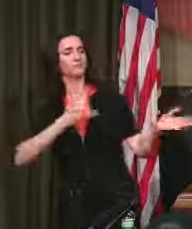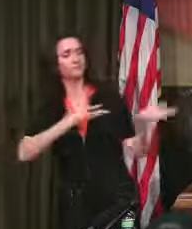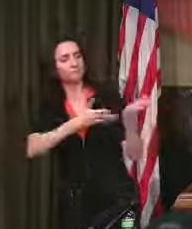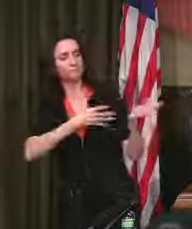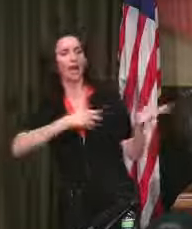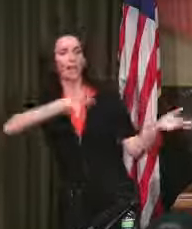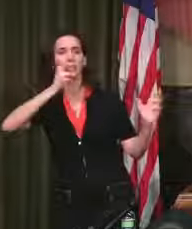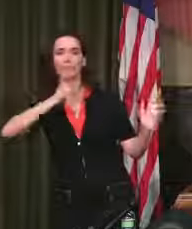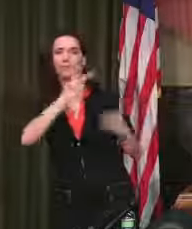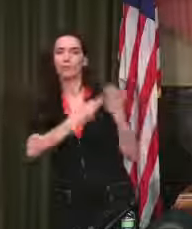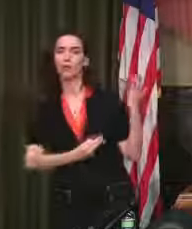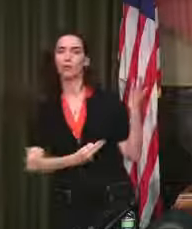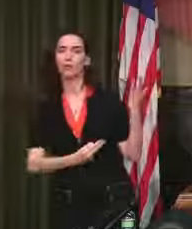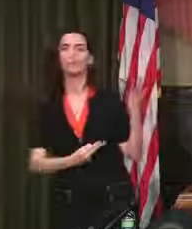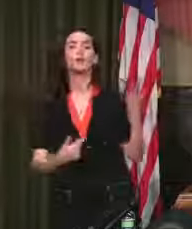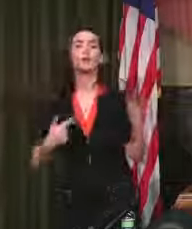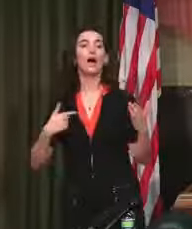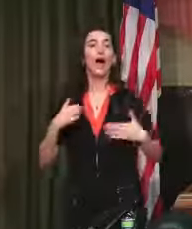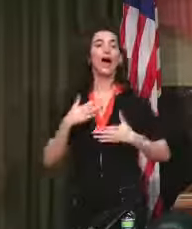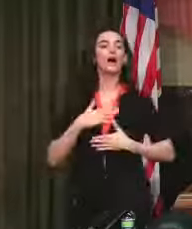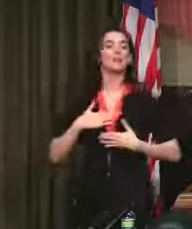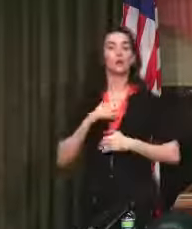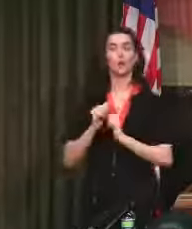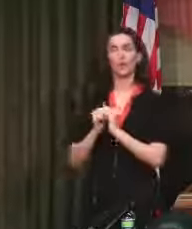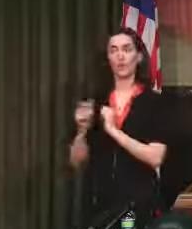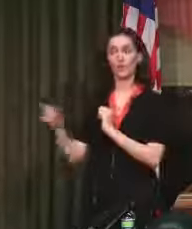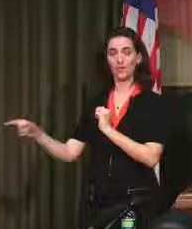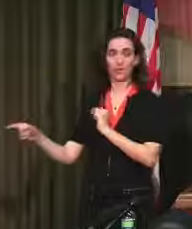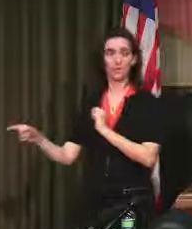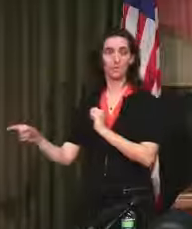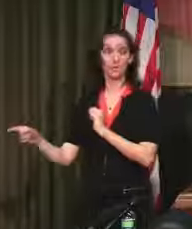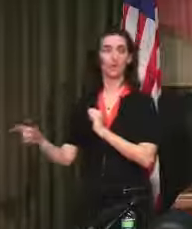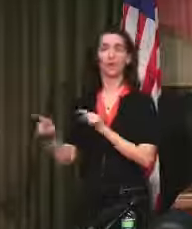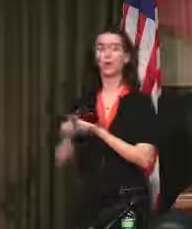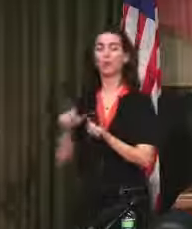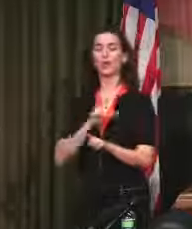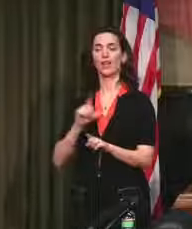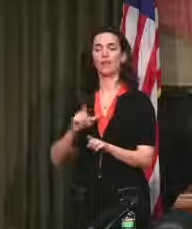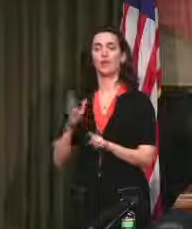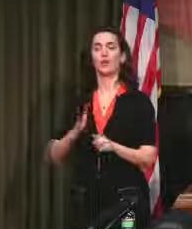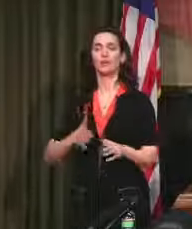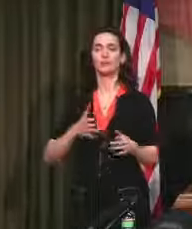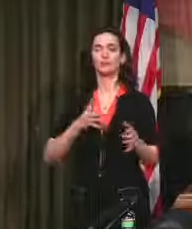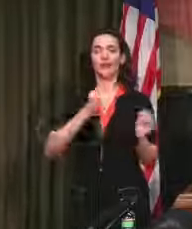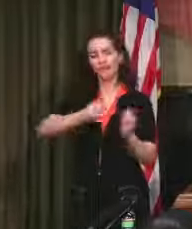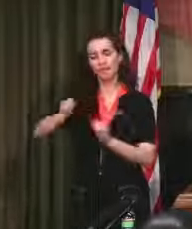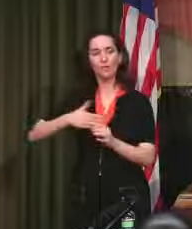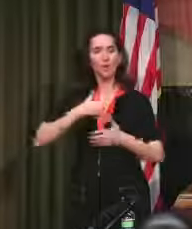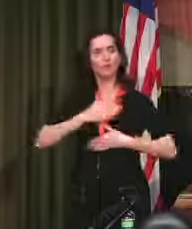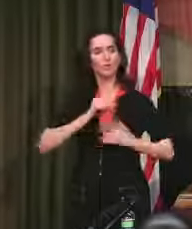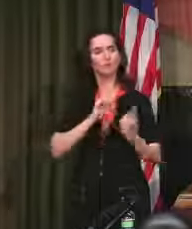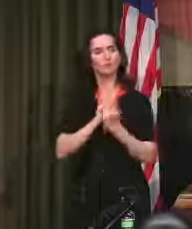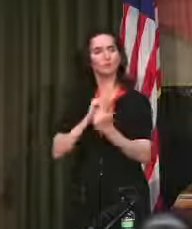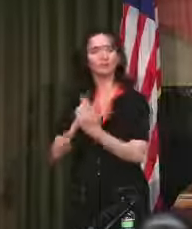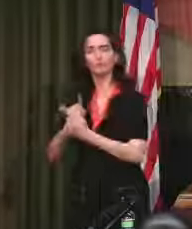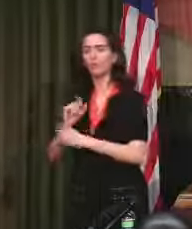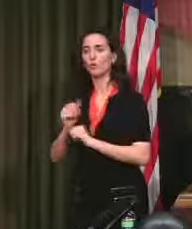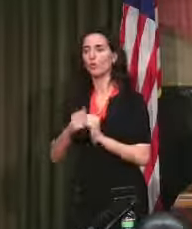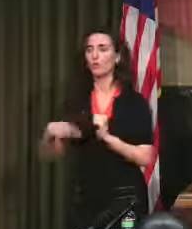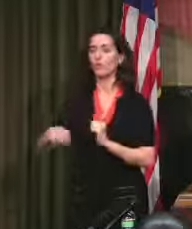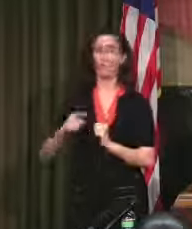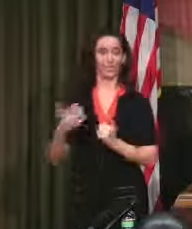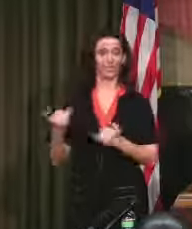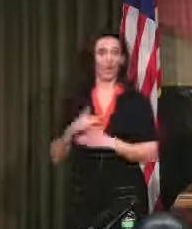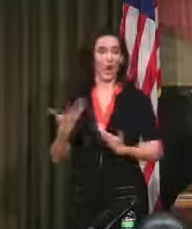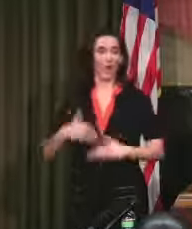well. And I enjoy working with him and individual members of the legislature, and I called them out earlier tonight as well.